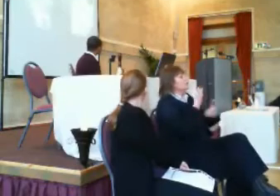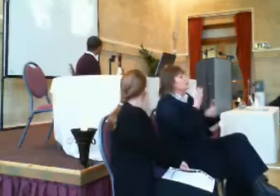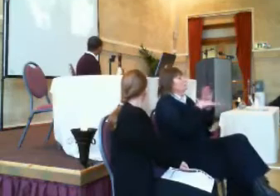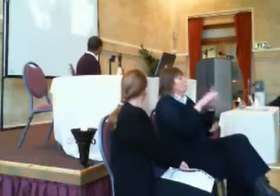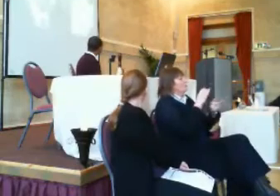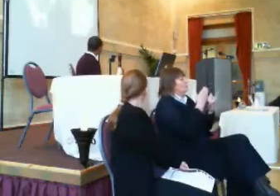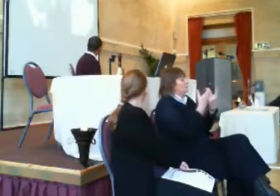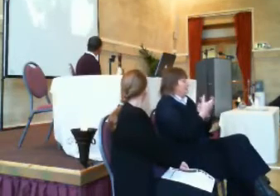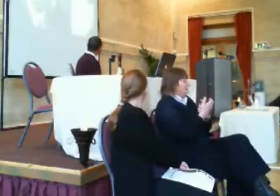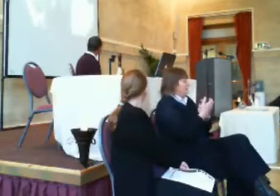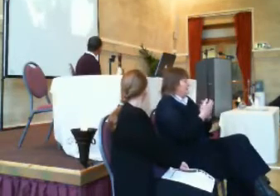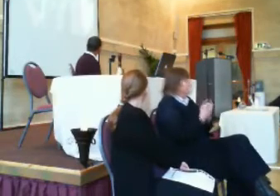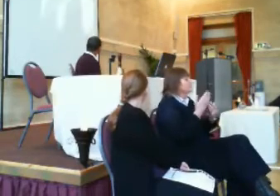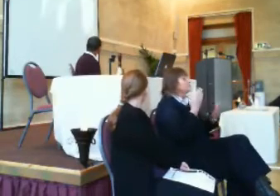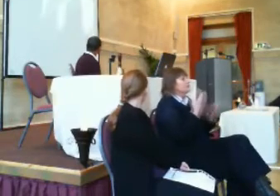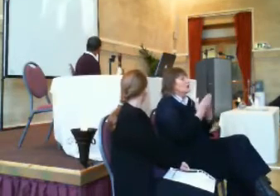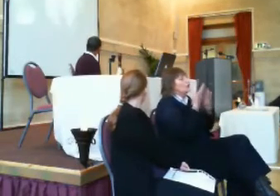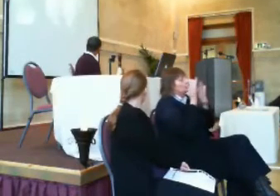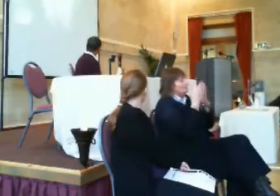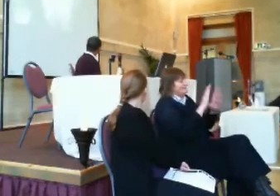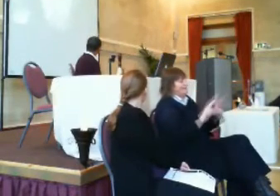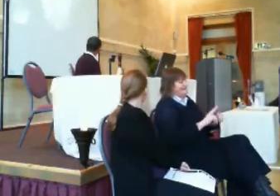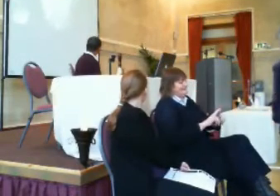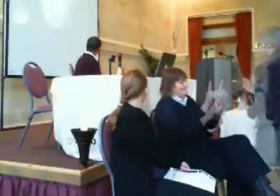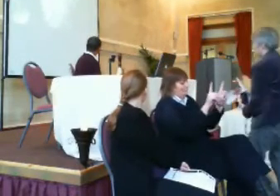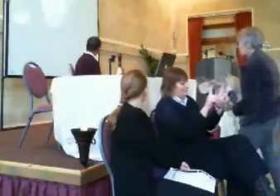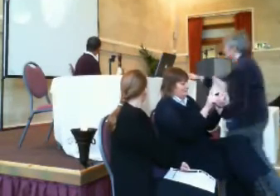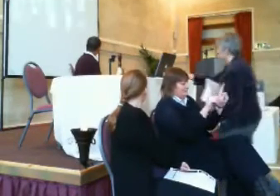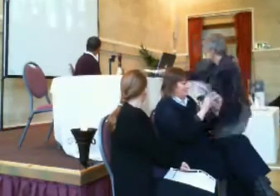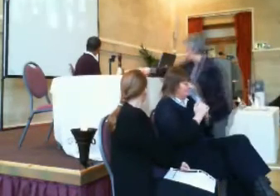are the ones that respect difference.